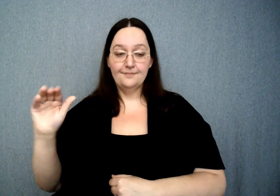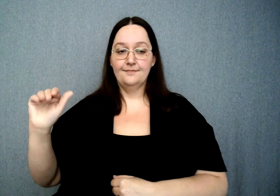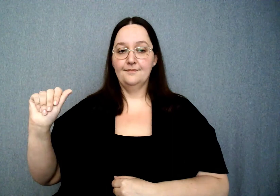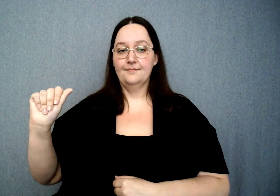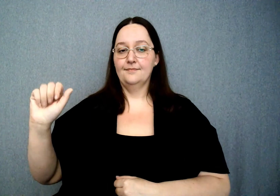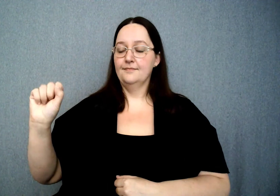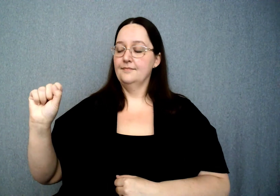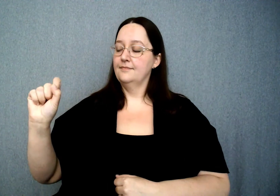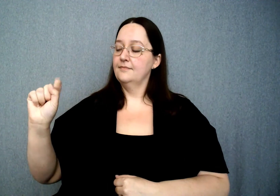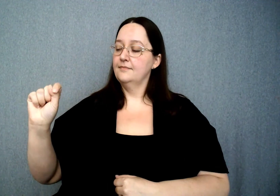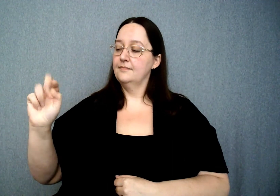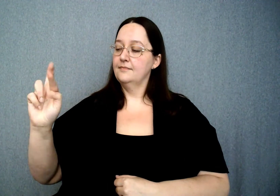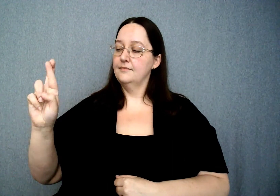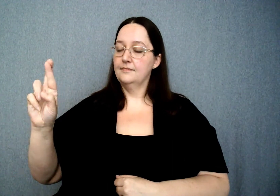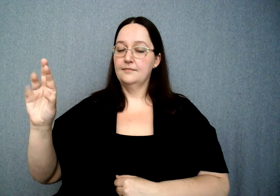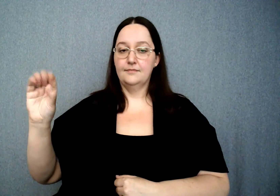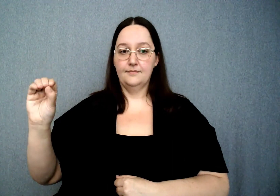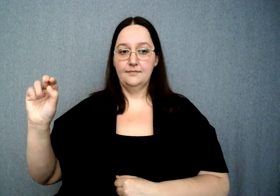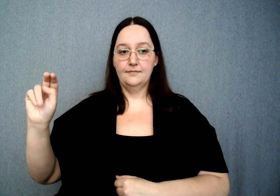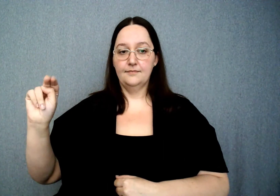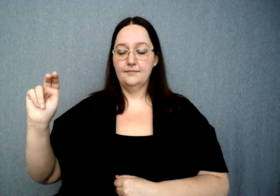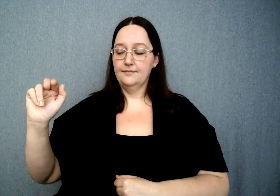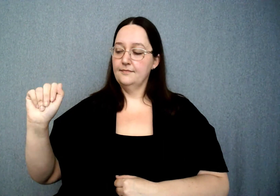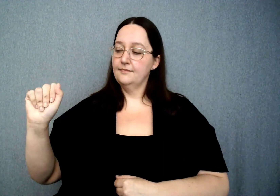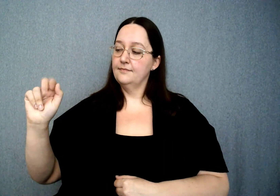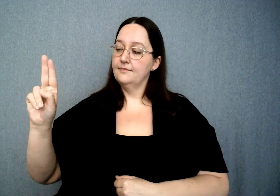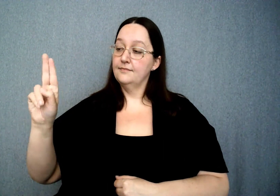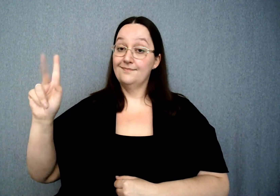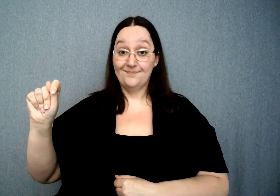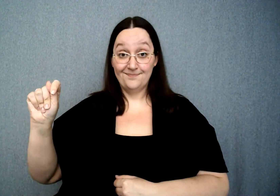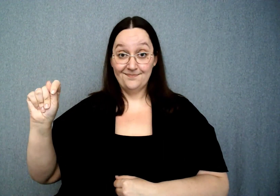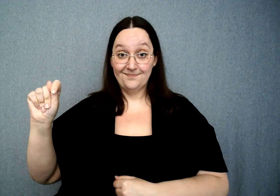Number 46 is the sign astronaut.